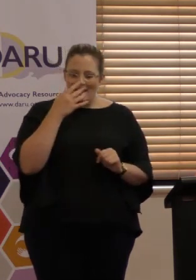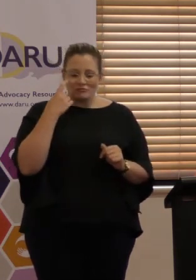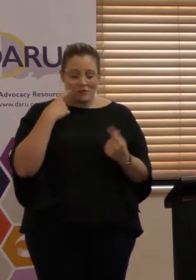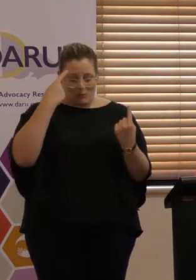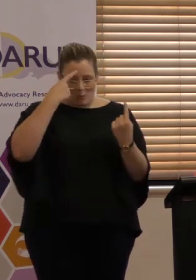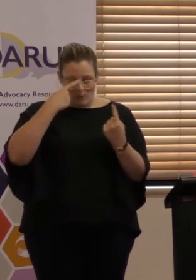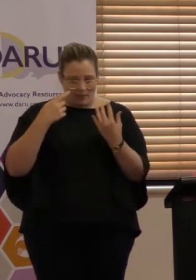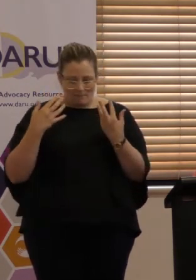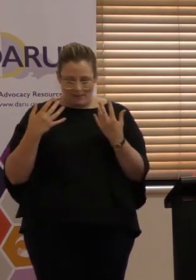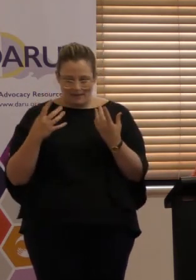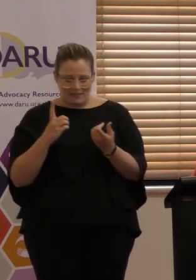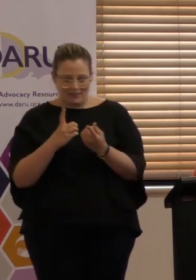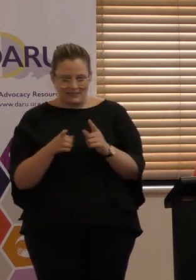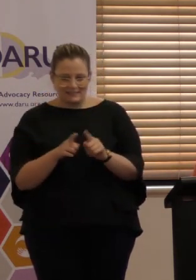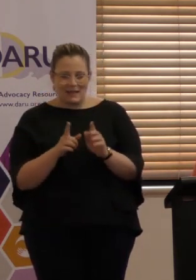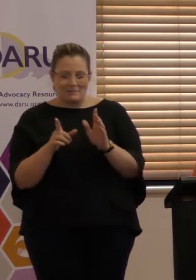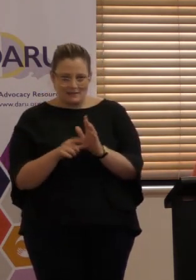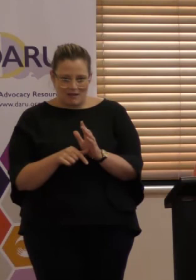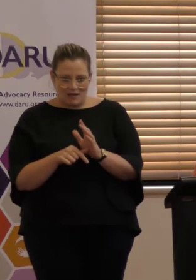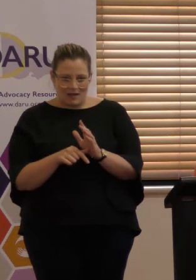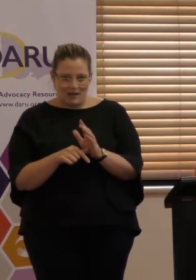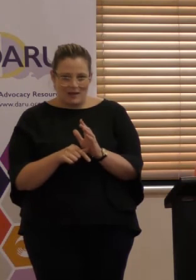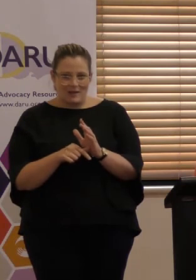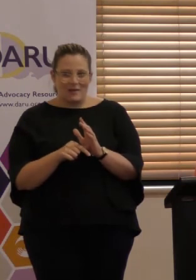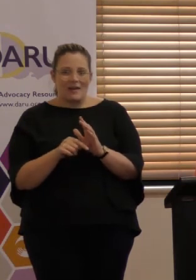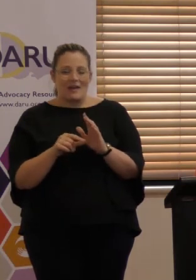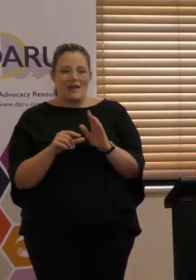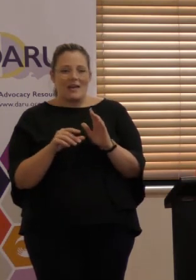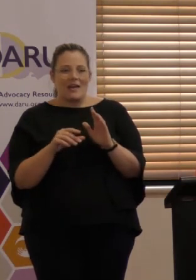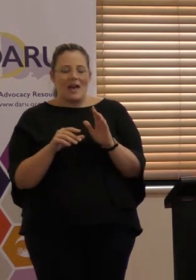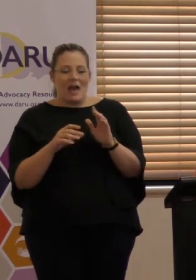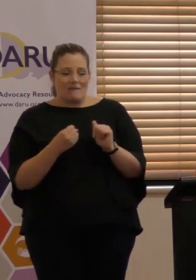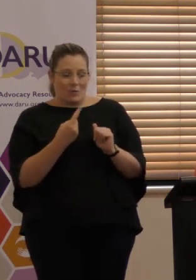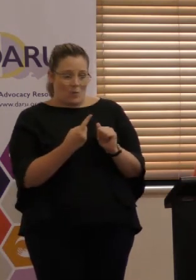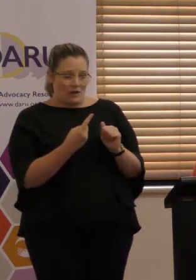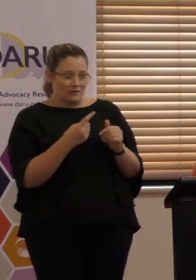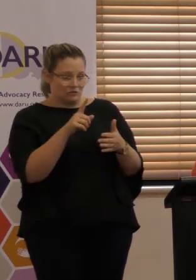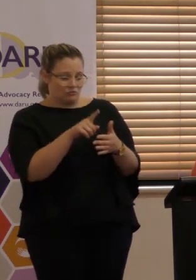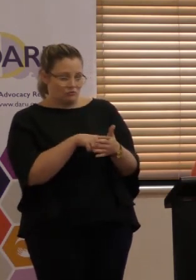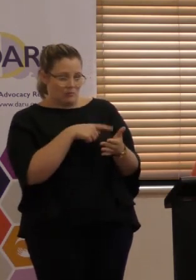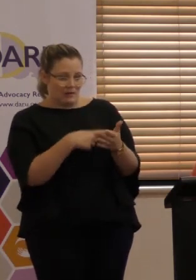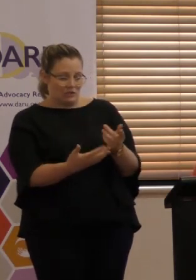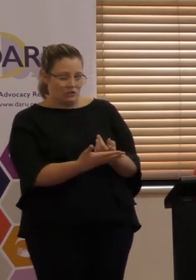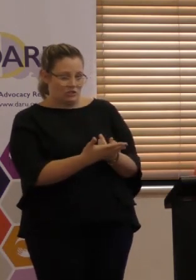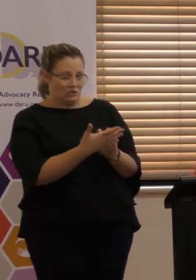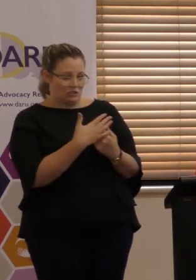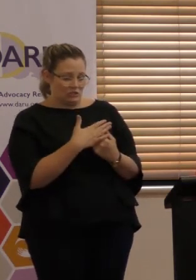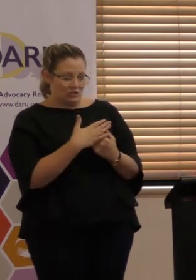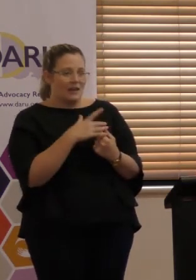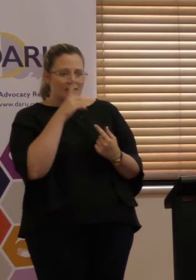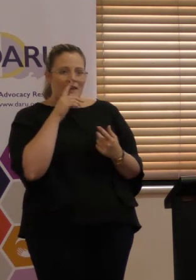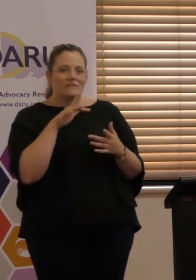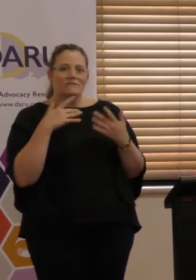once, dealing with one kind of discrimination or one piece of discrimination can feel really